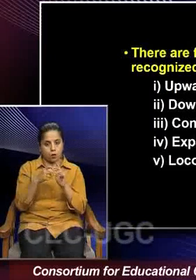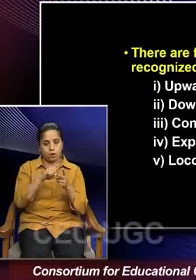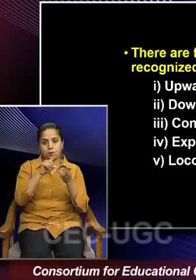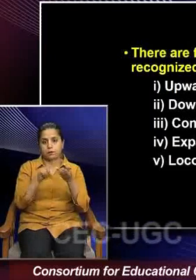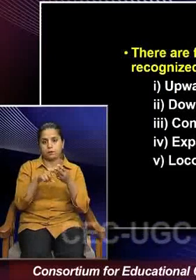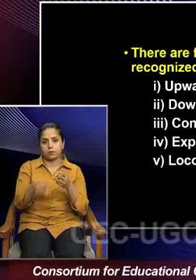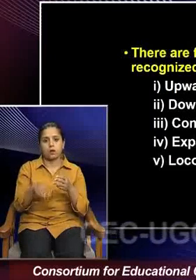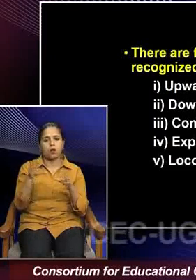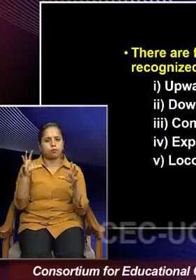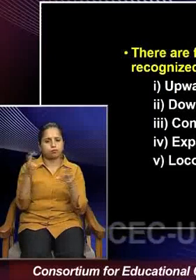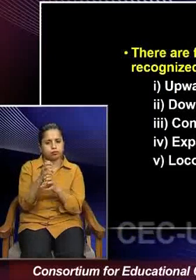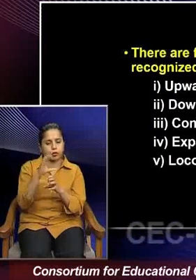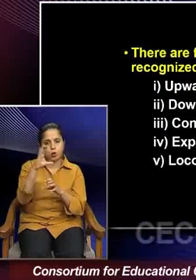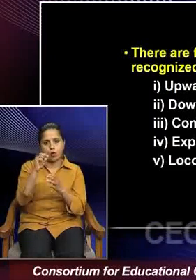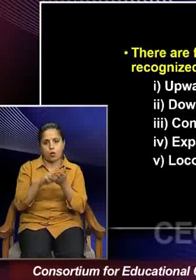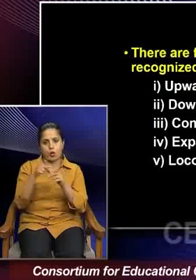contraction,